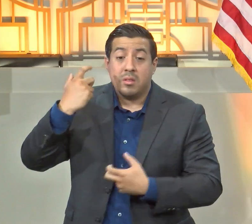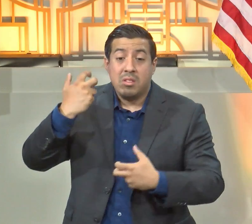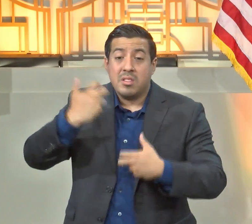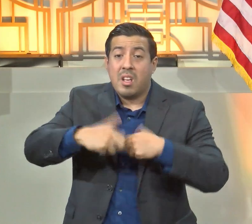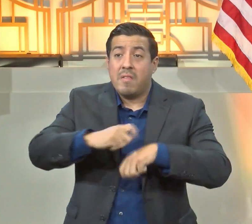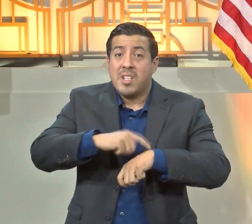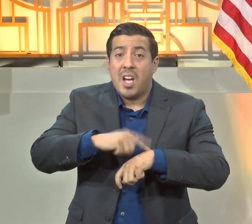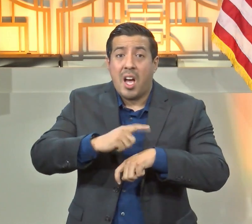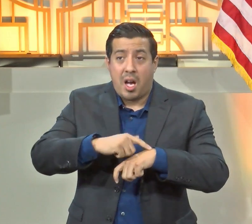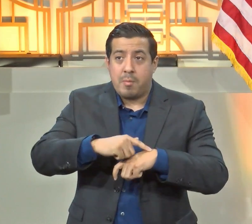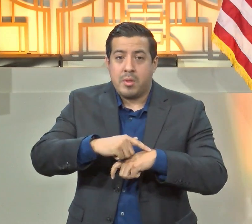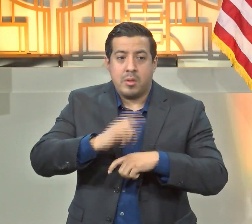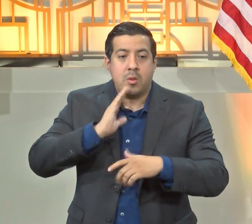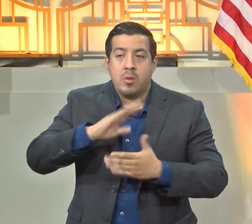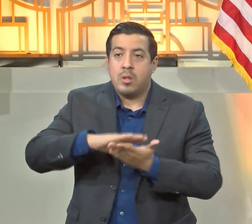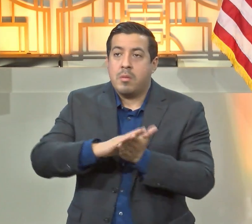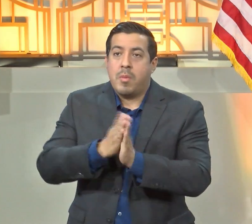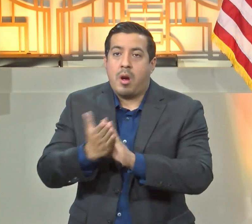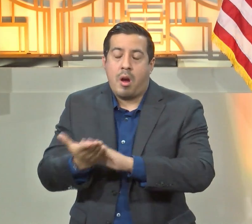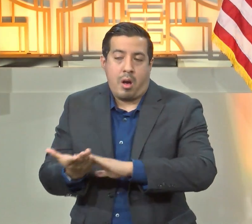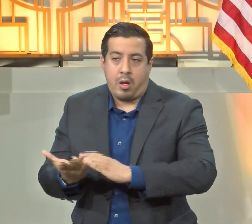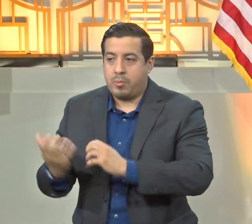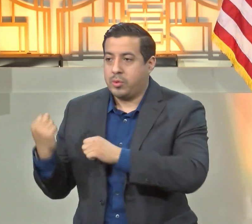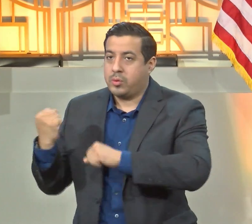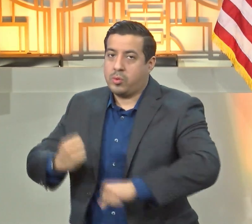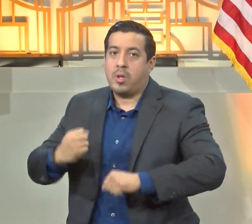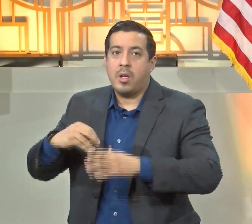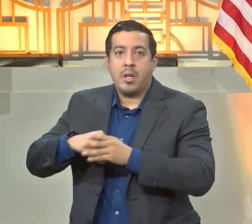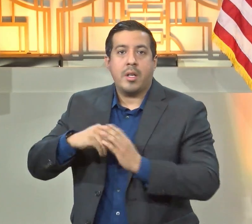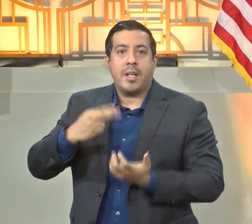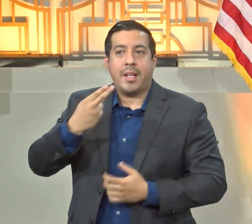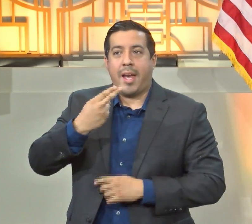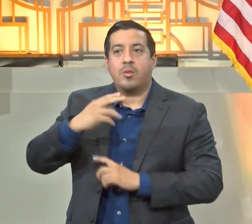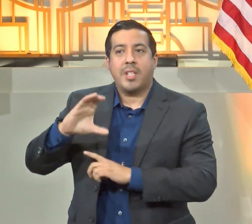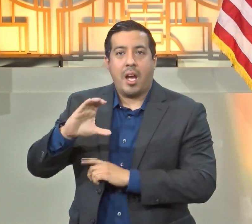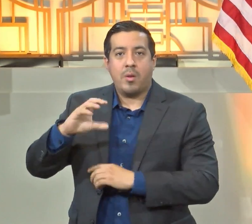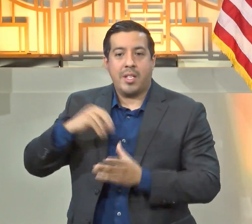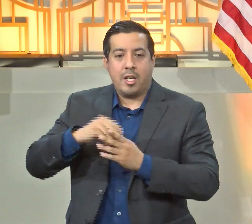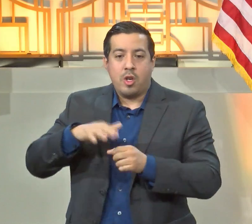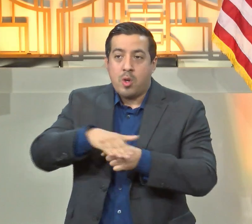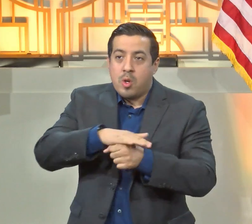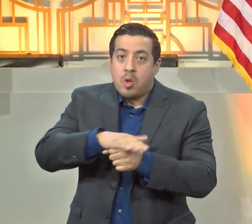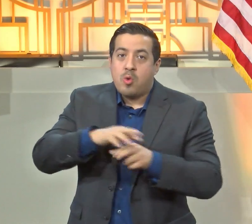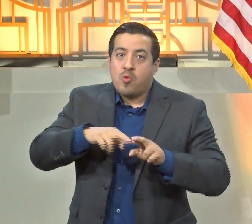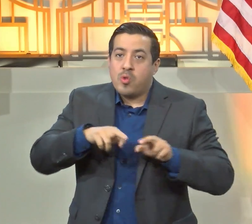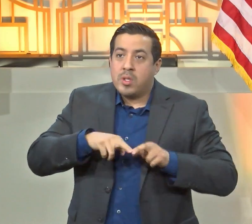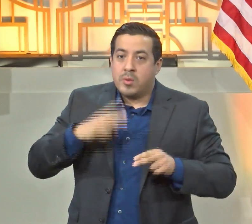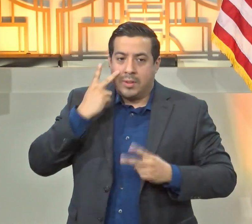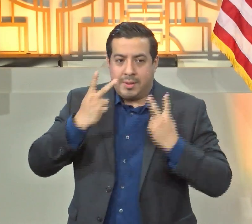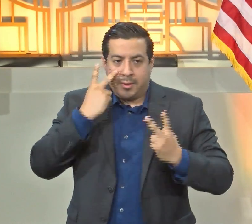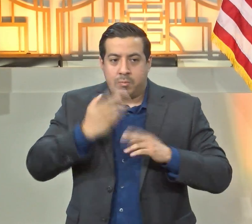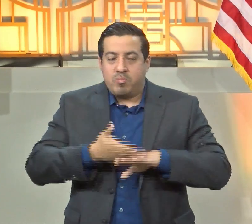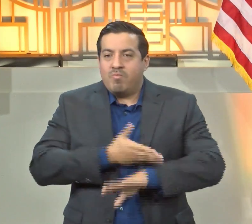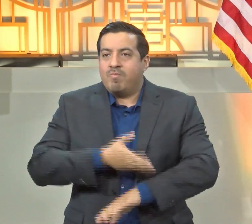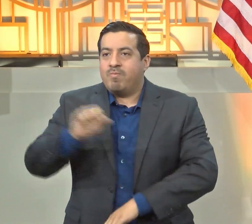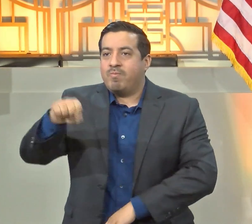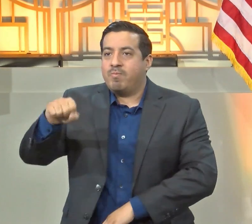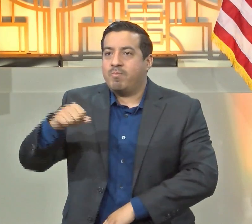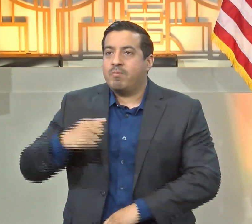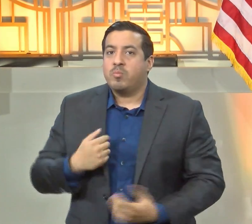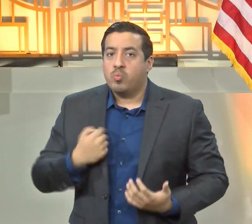times bring out the best in Harris County, in our region, and that's what we've seen. We've